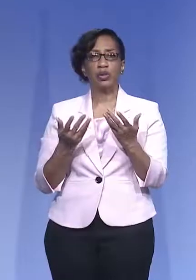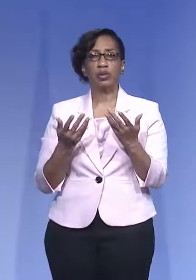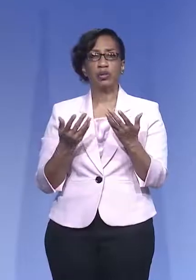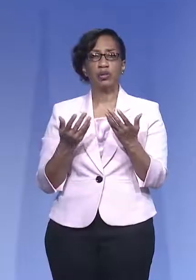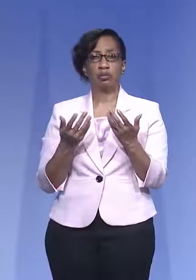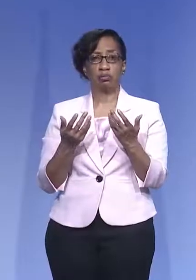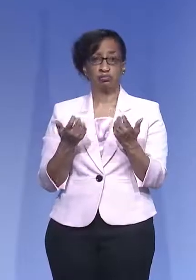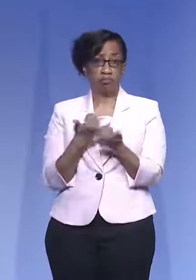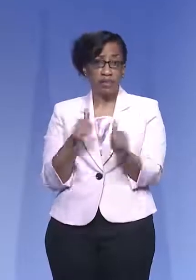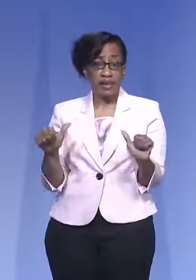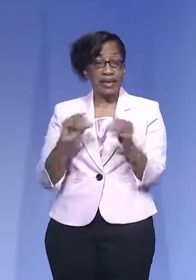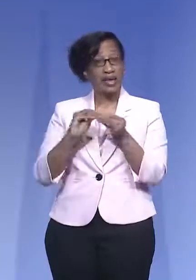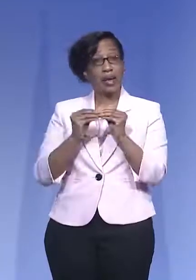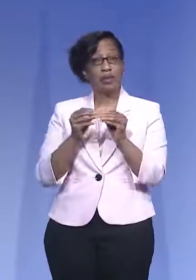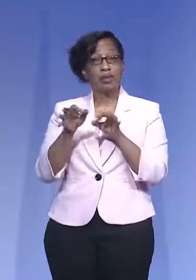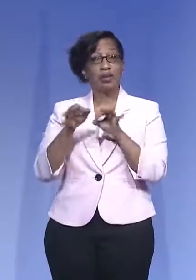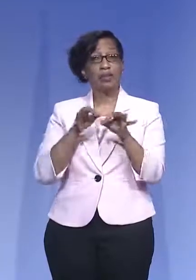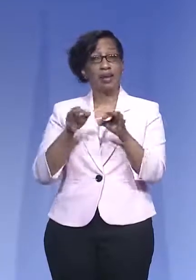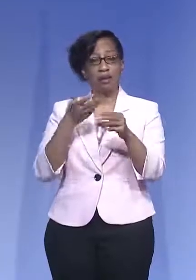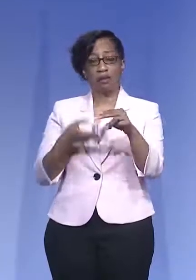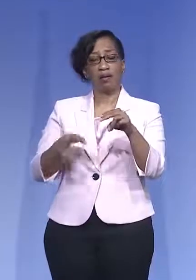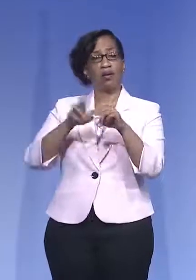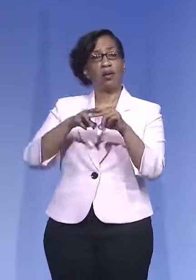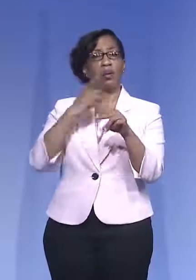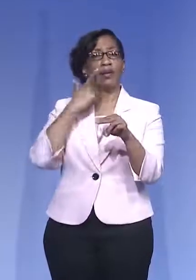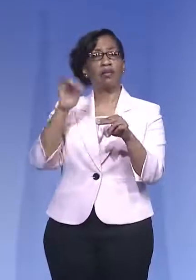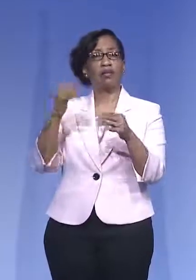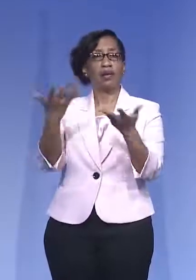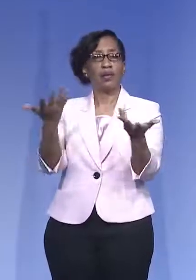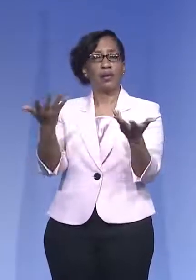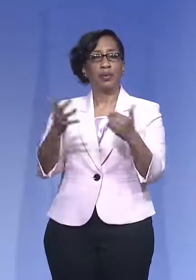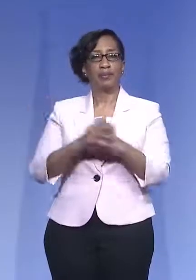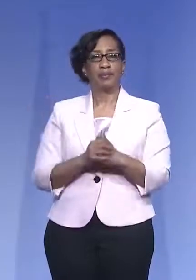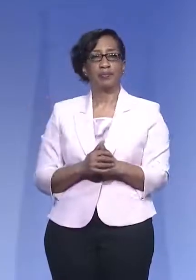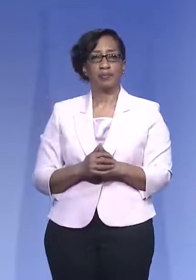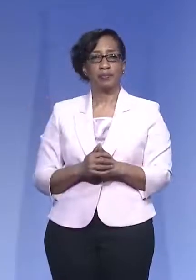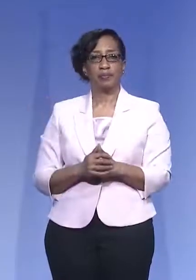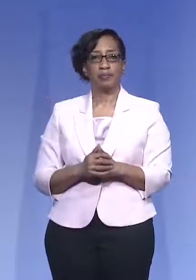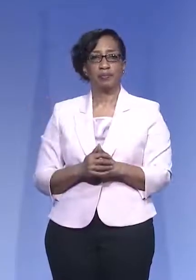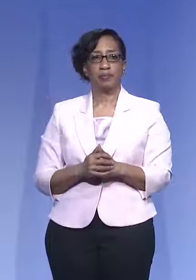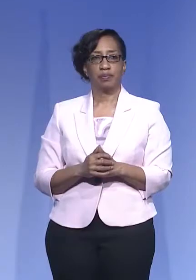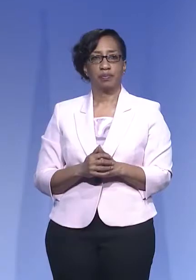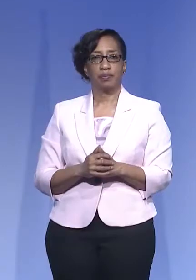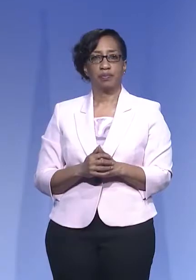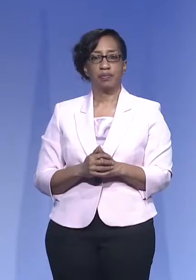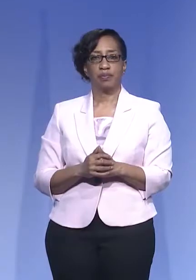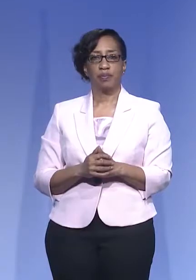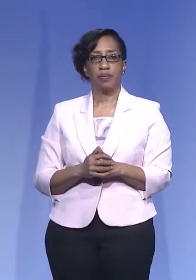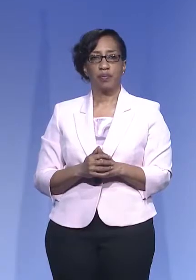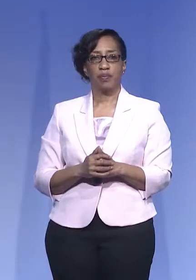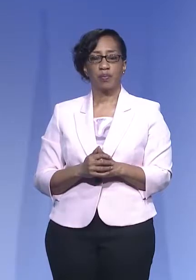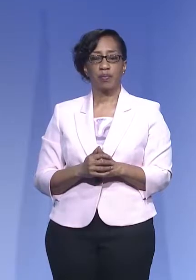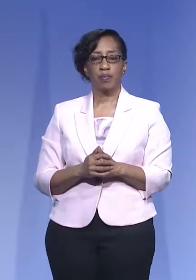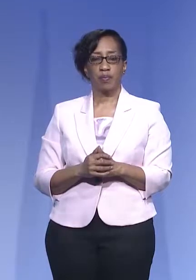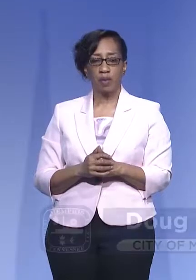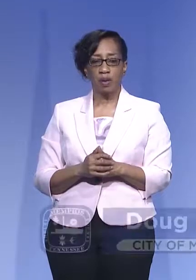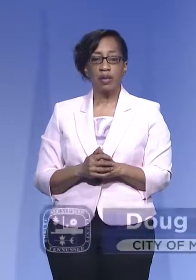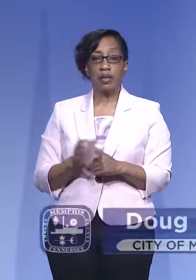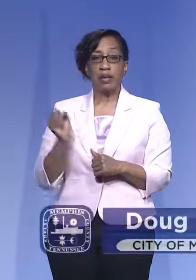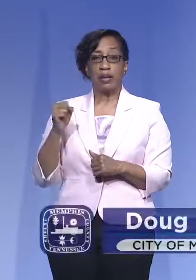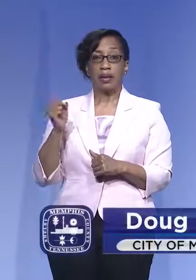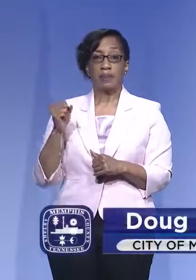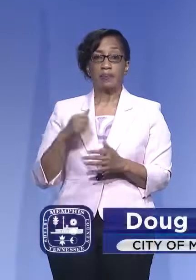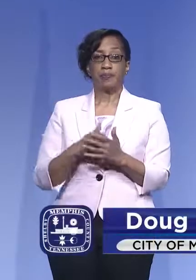you could give us on what that uptake looks like? Sure. How many people are looking for that vaccine this week? Yeah, there's